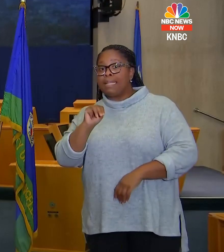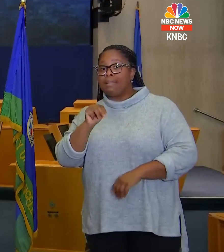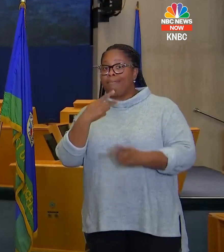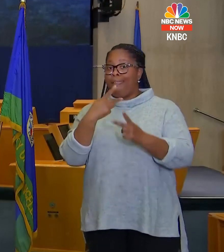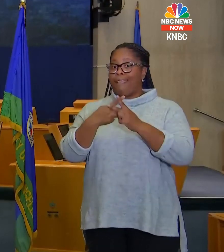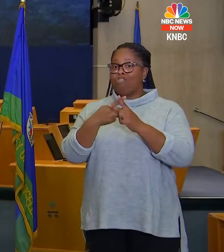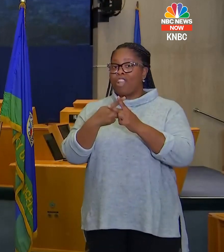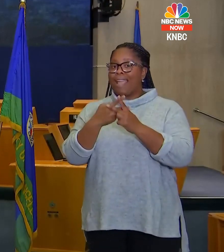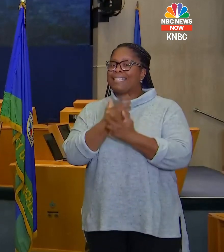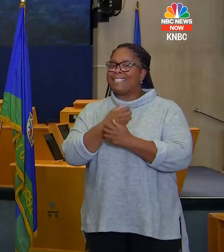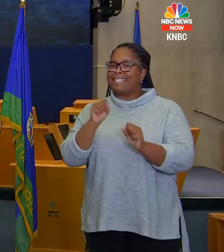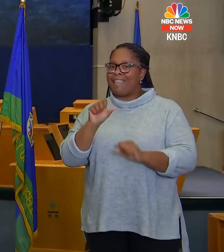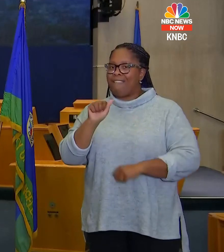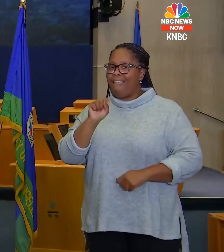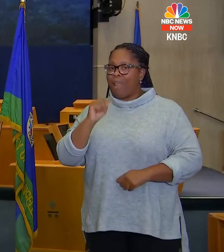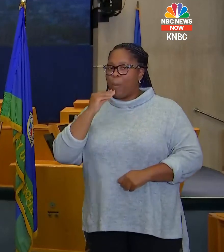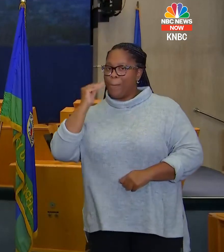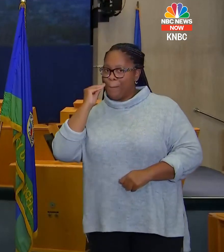#SaferAtHome.